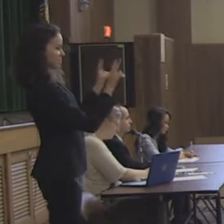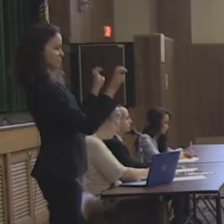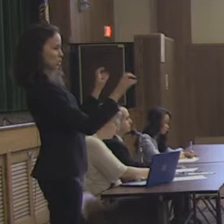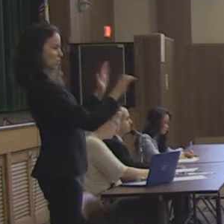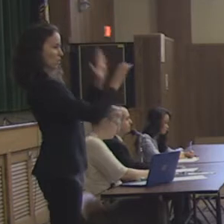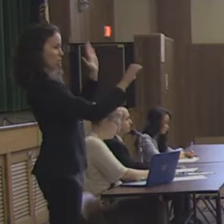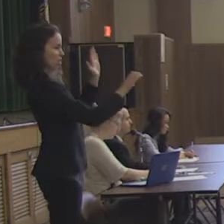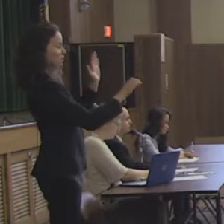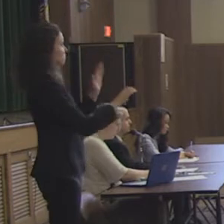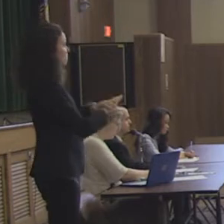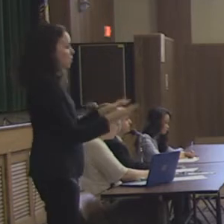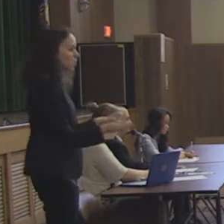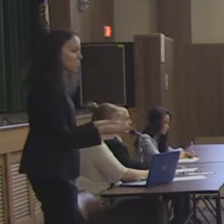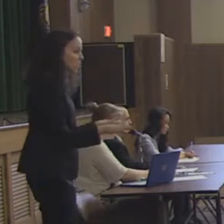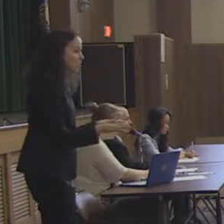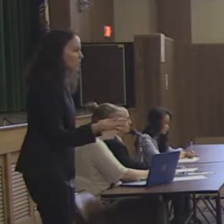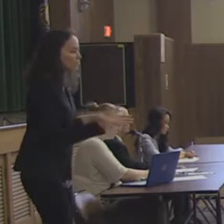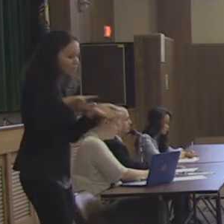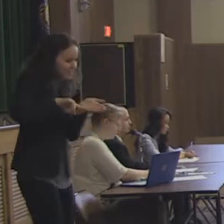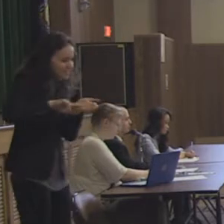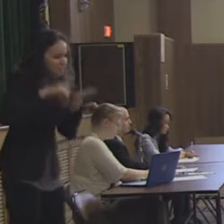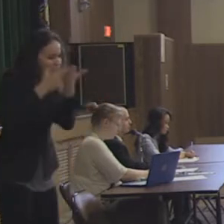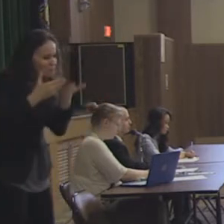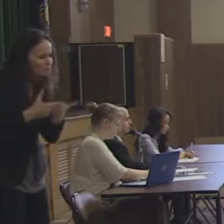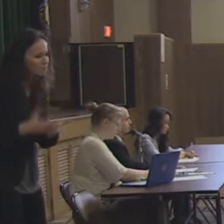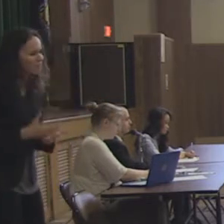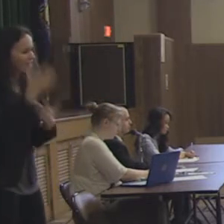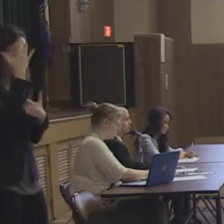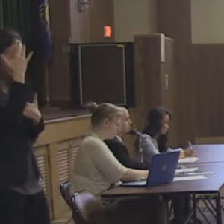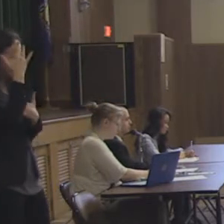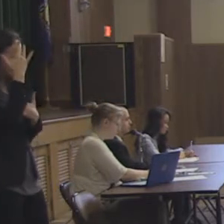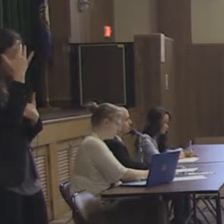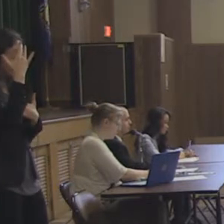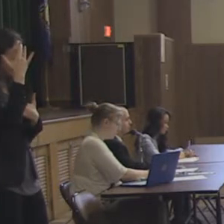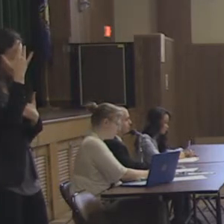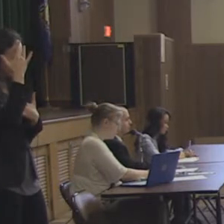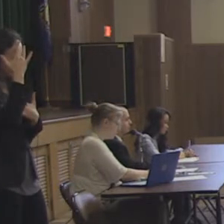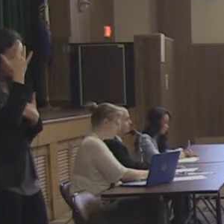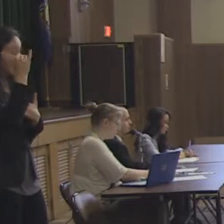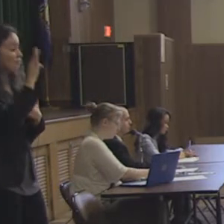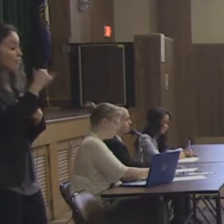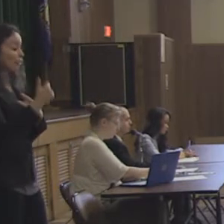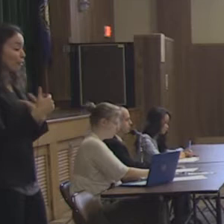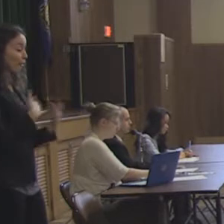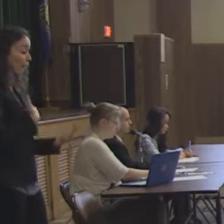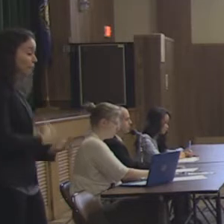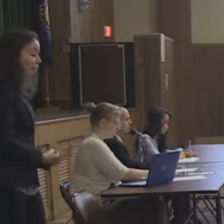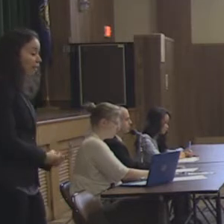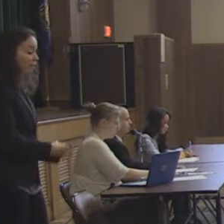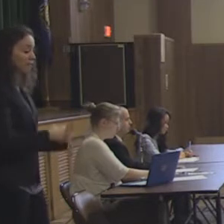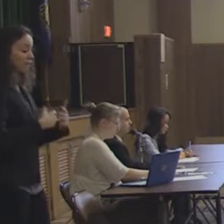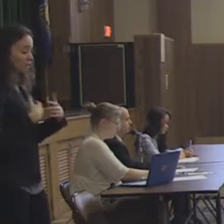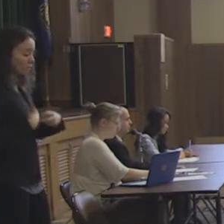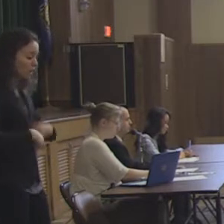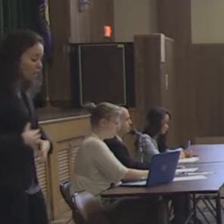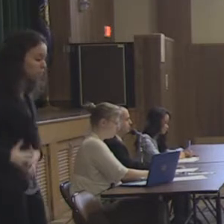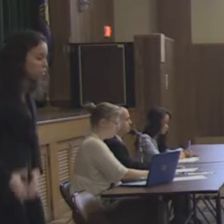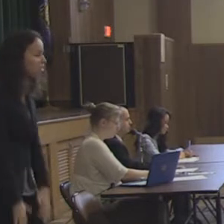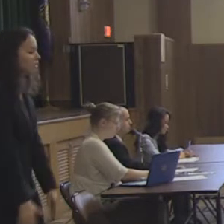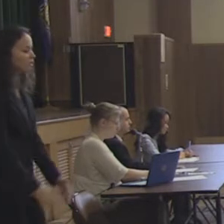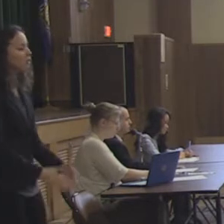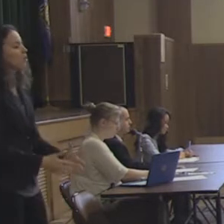more and more research has proven that, and we treat all other illnesses with treatment. And we have to